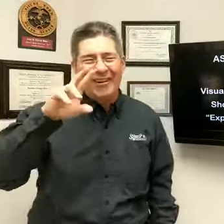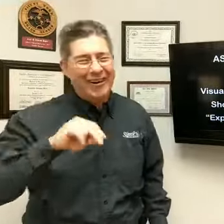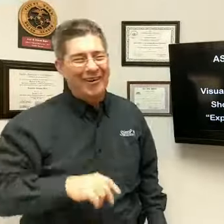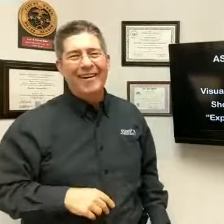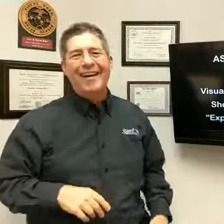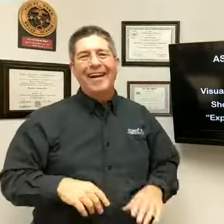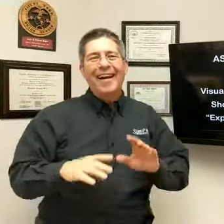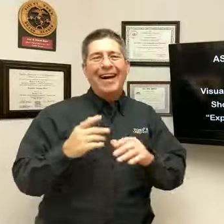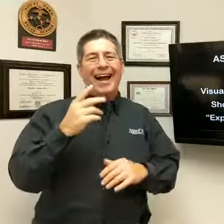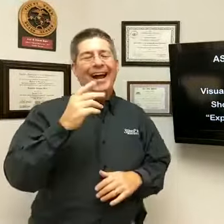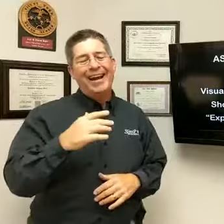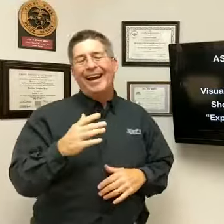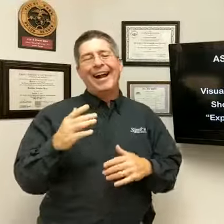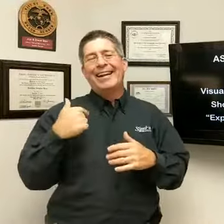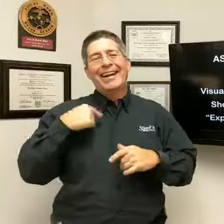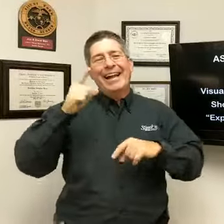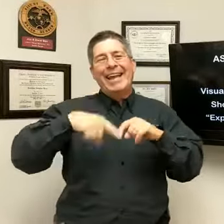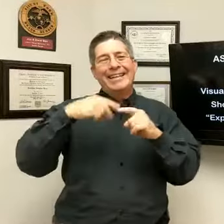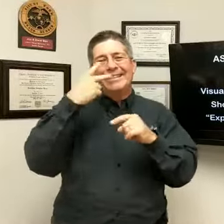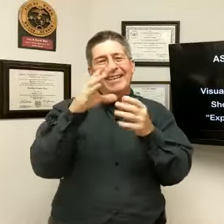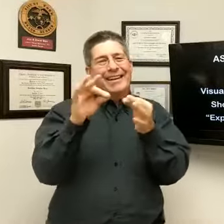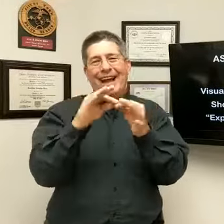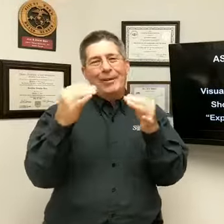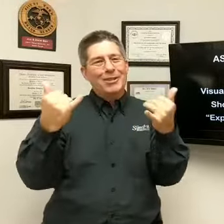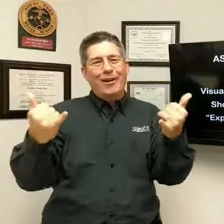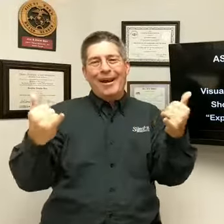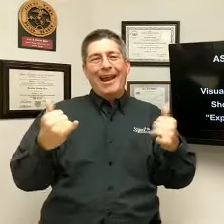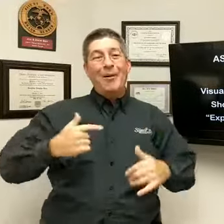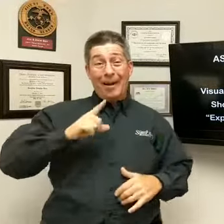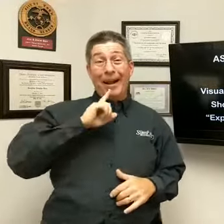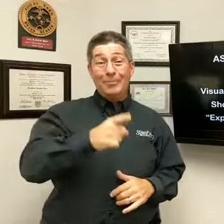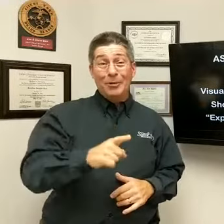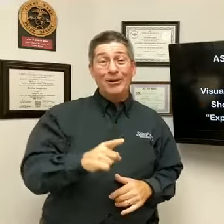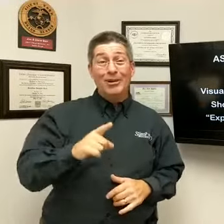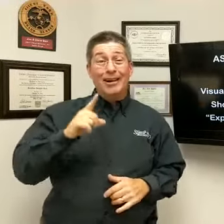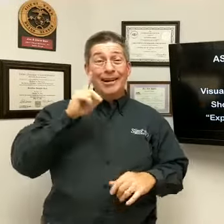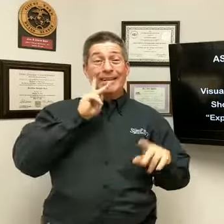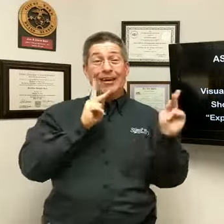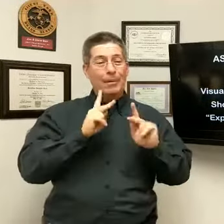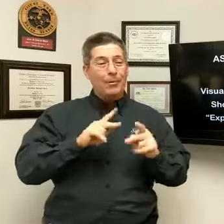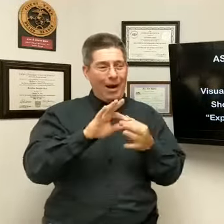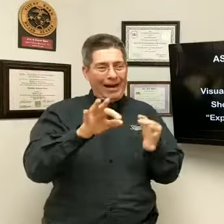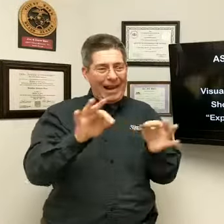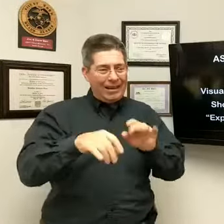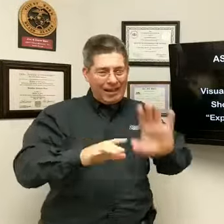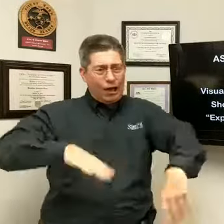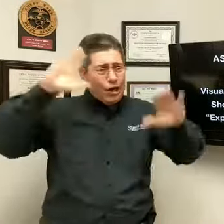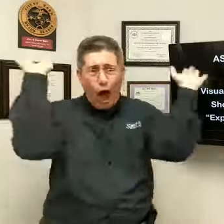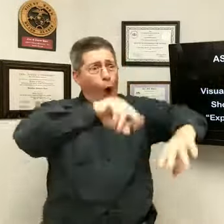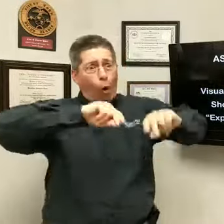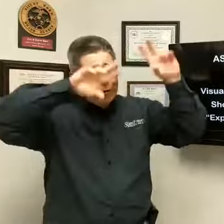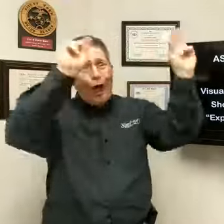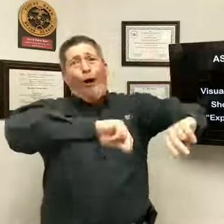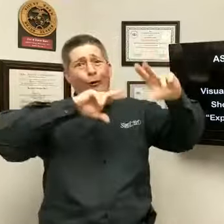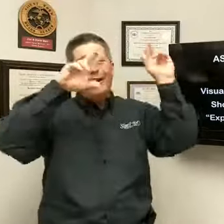No. I can't see the comments right now, but I'm sure deaf people writing down saying,